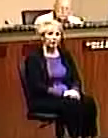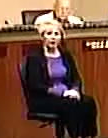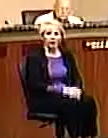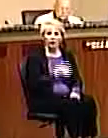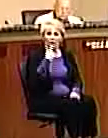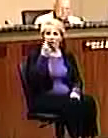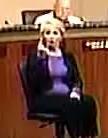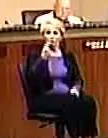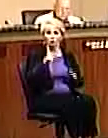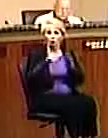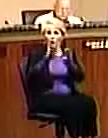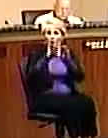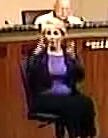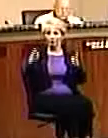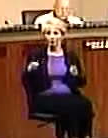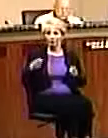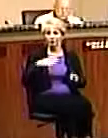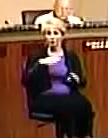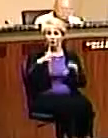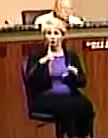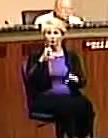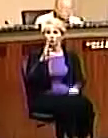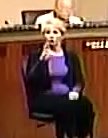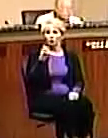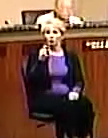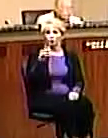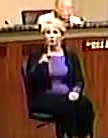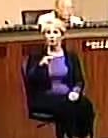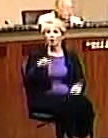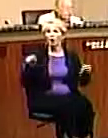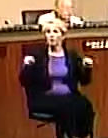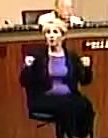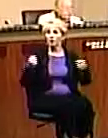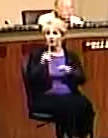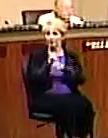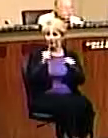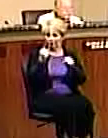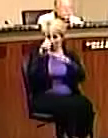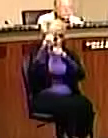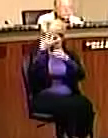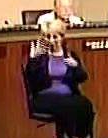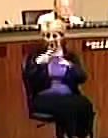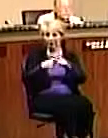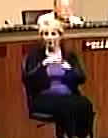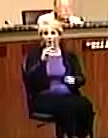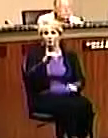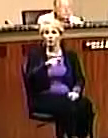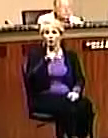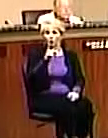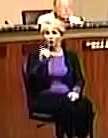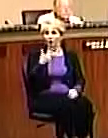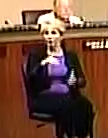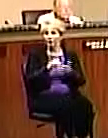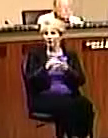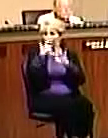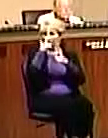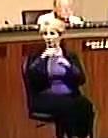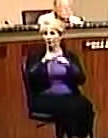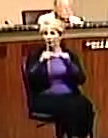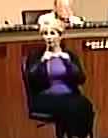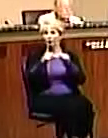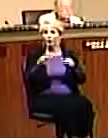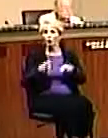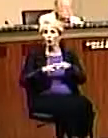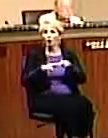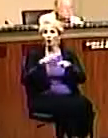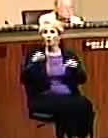back. Come to the podium and I'll do the resolution. Motorcycle Safety Awareness Month, May 2013. Whereas interest has continued to